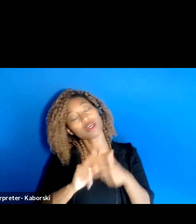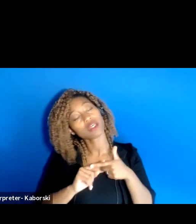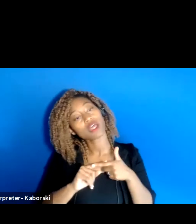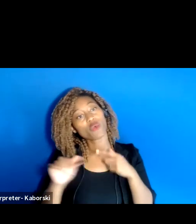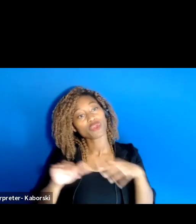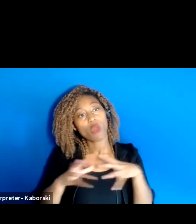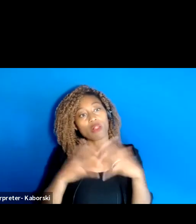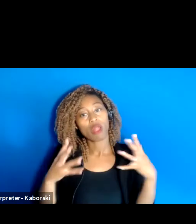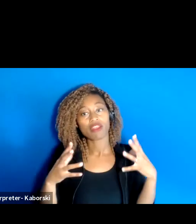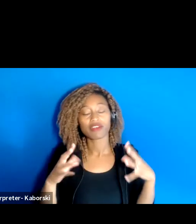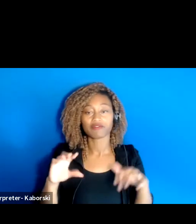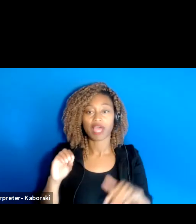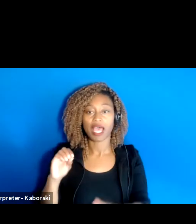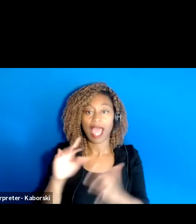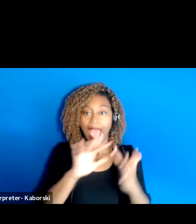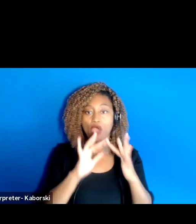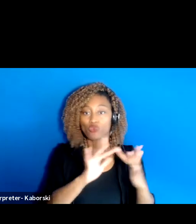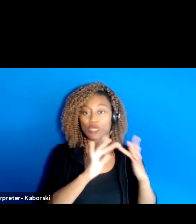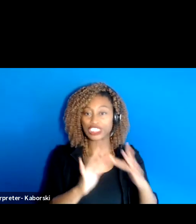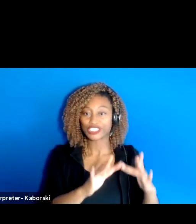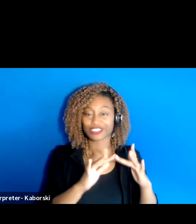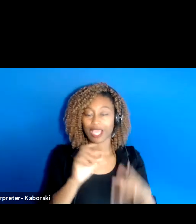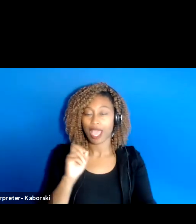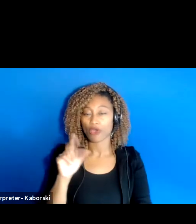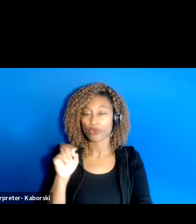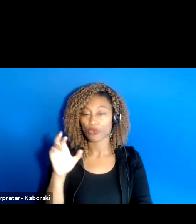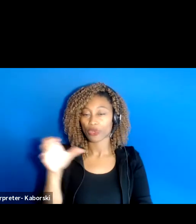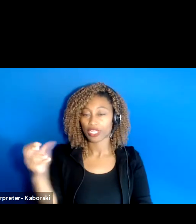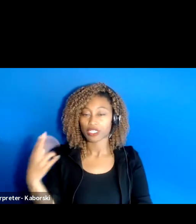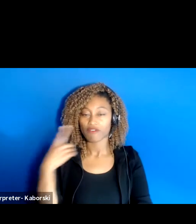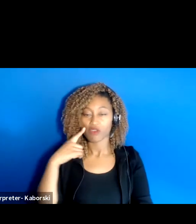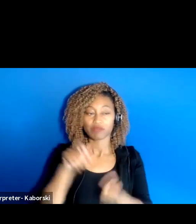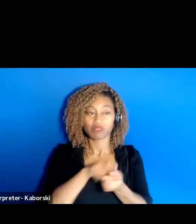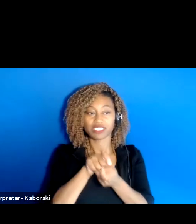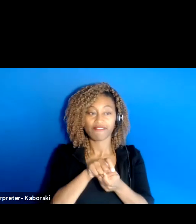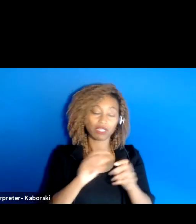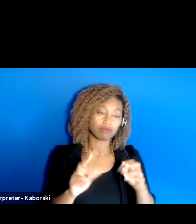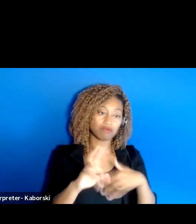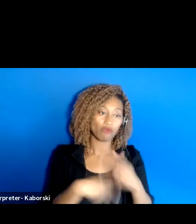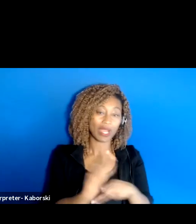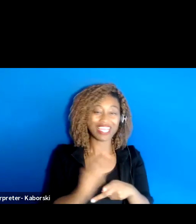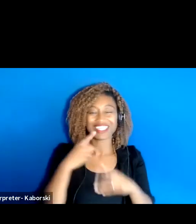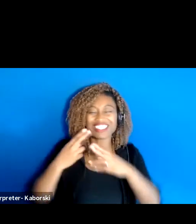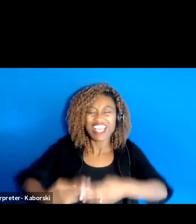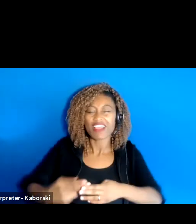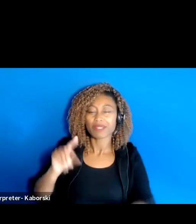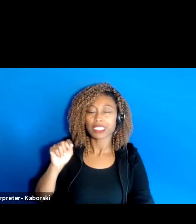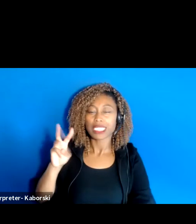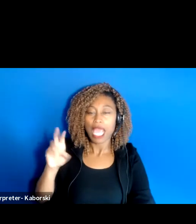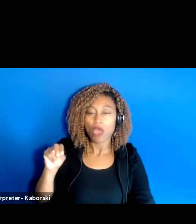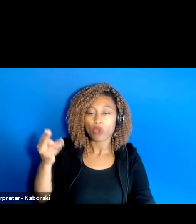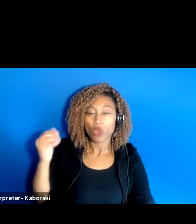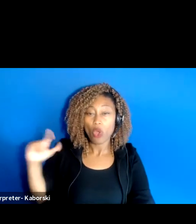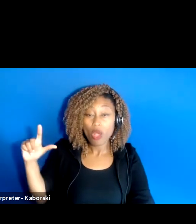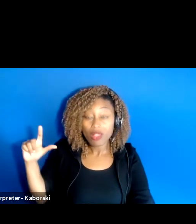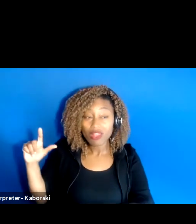of outreach with regards to a specific format. We call it a town hall format. We know that